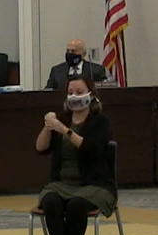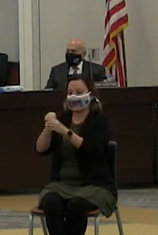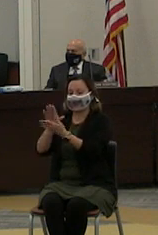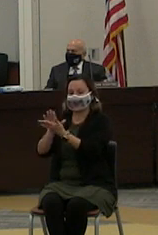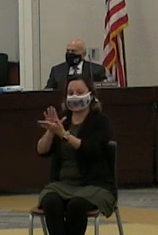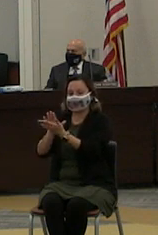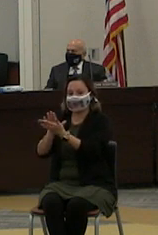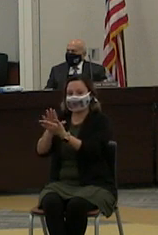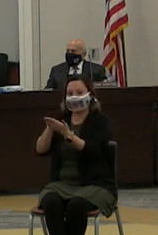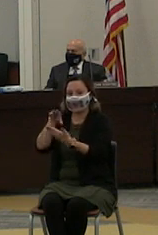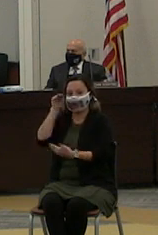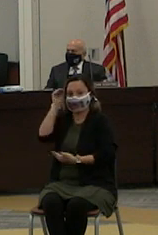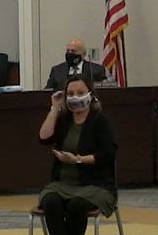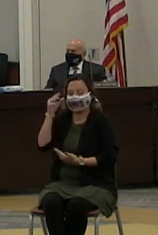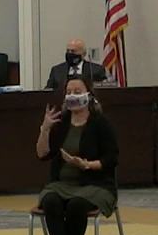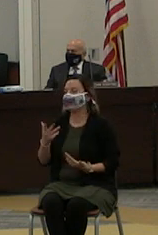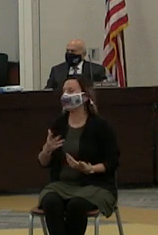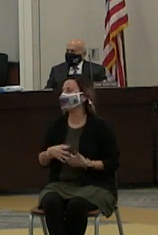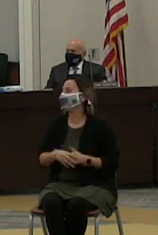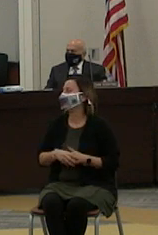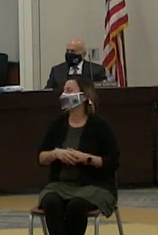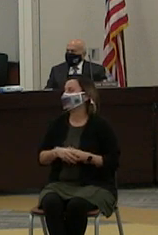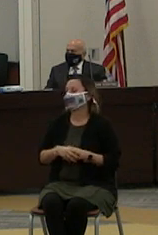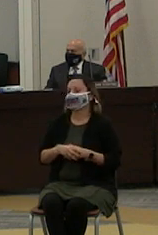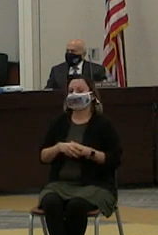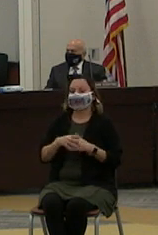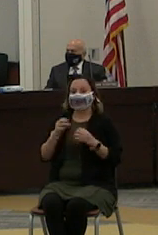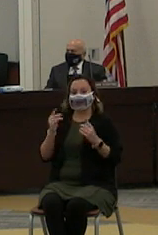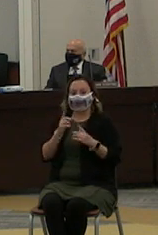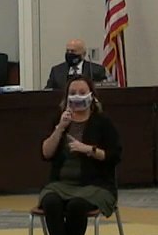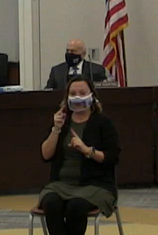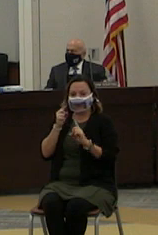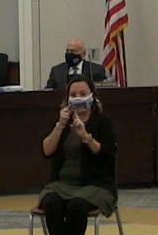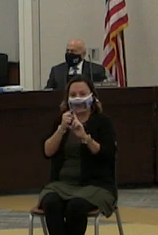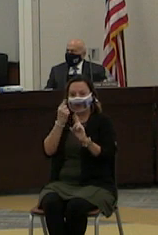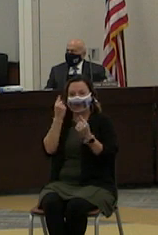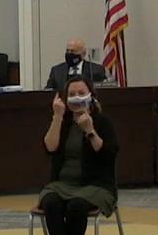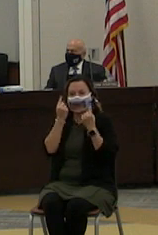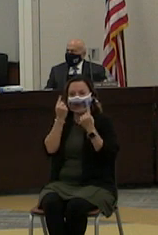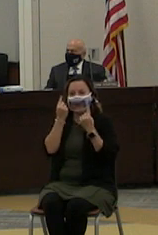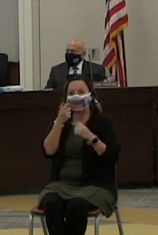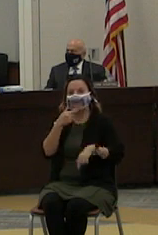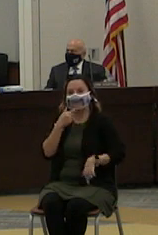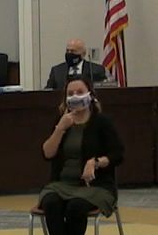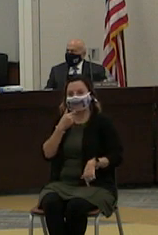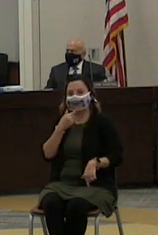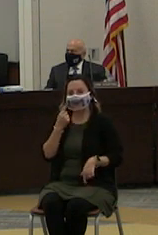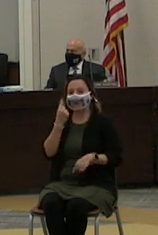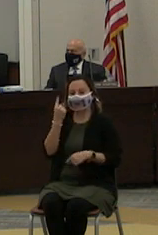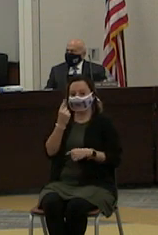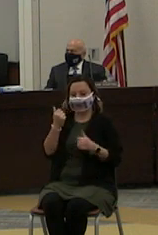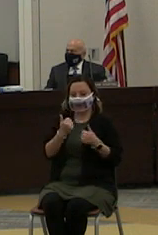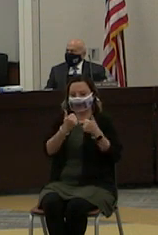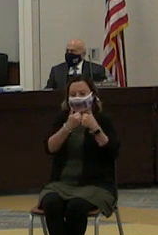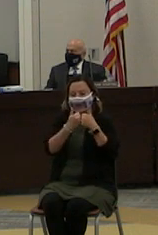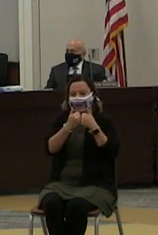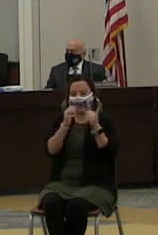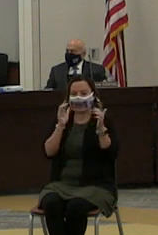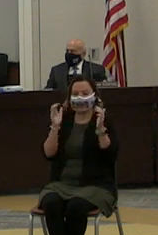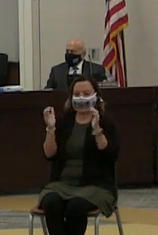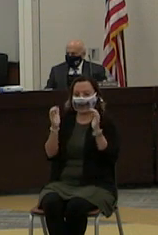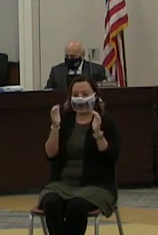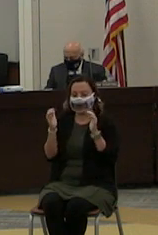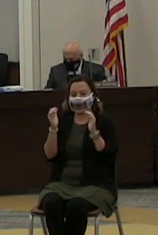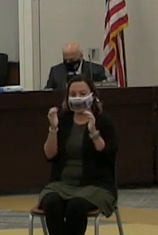learning? Absolutely. We've put a lot of intentional thought towards that. One of the challenges associated with comparing, let's say,